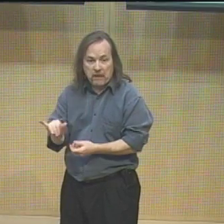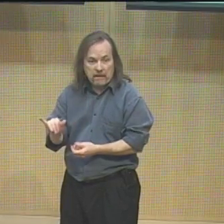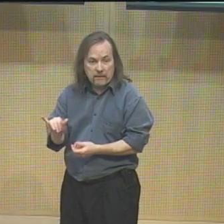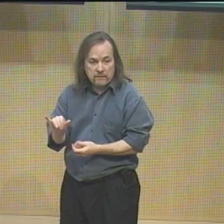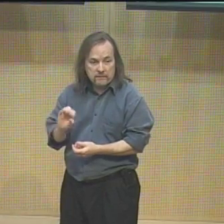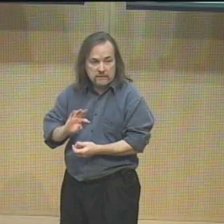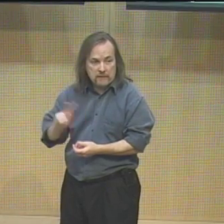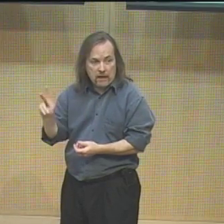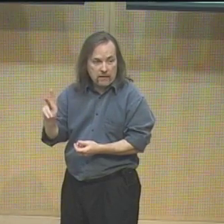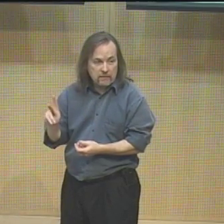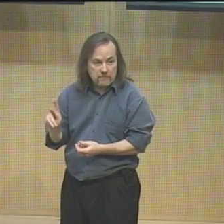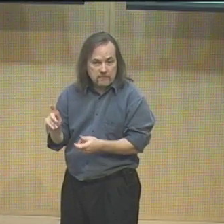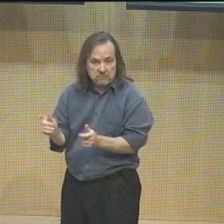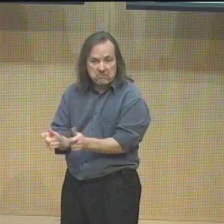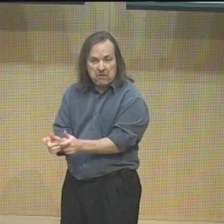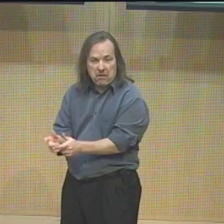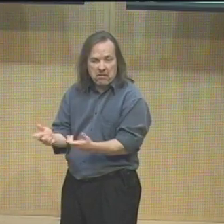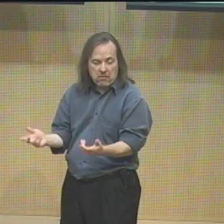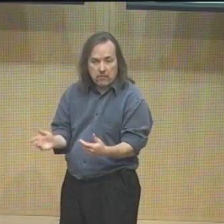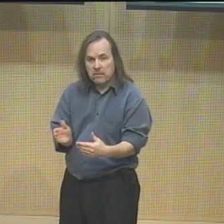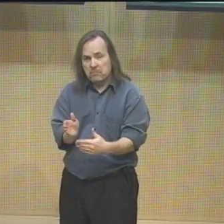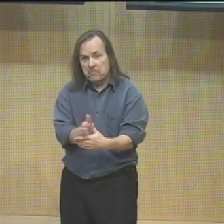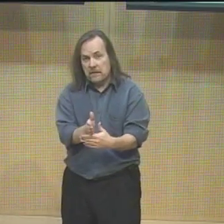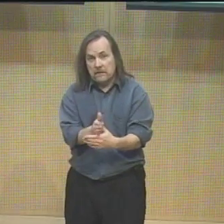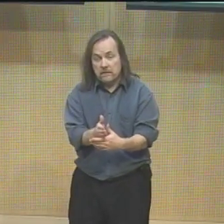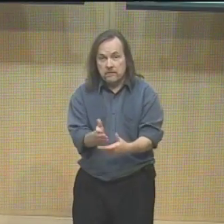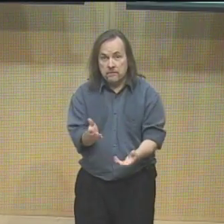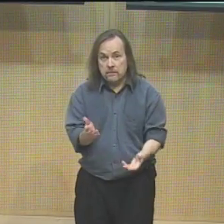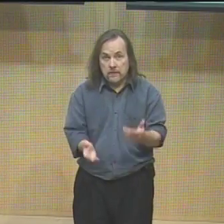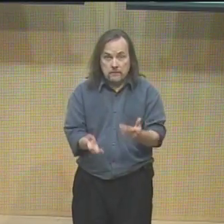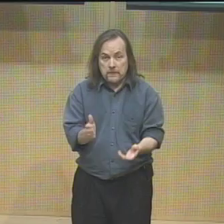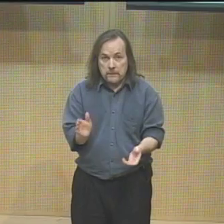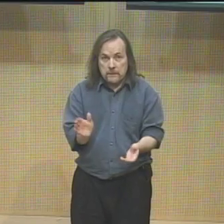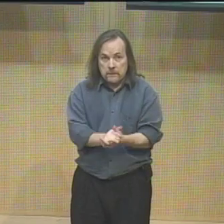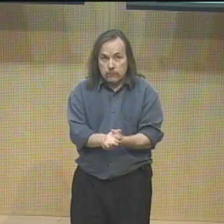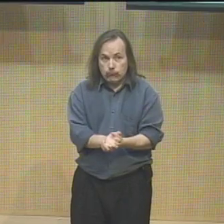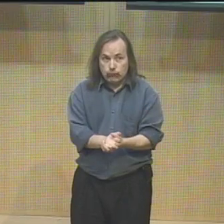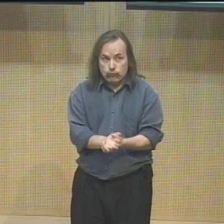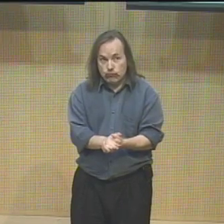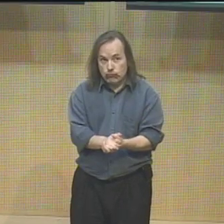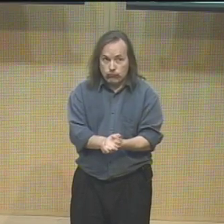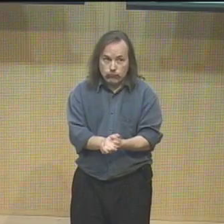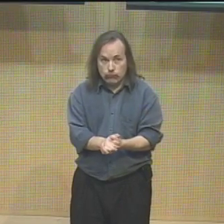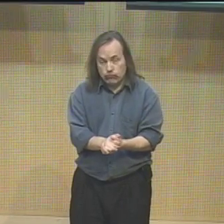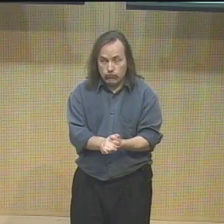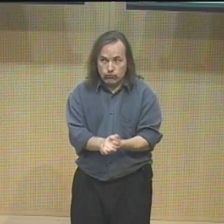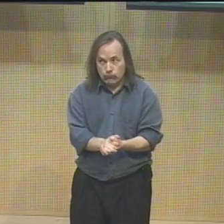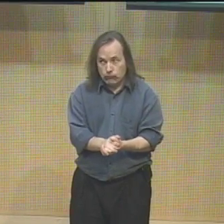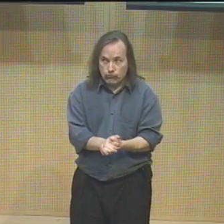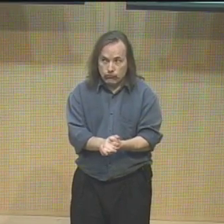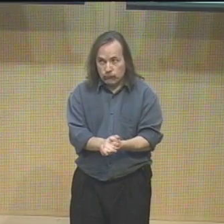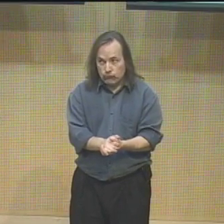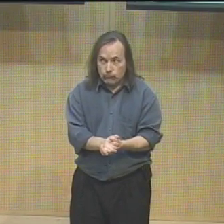Subway. Small stock. A medium stock, let me think. It's an example of a medium